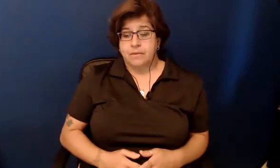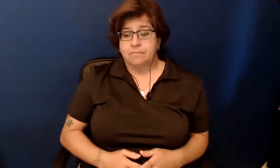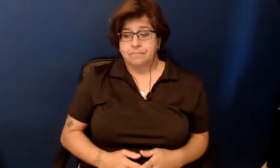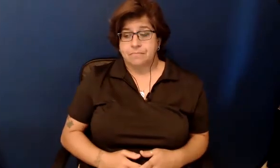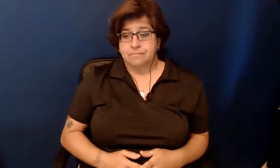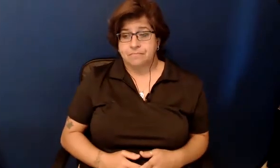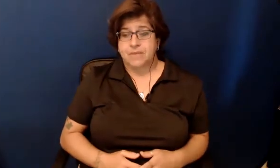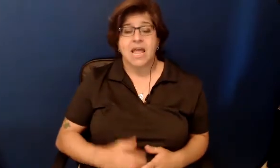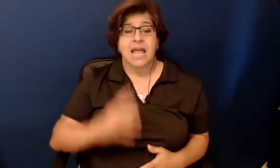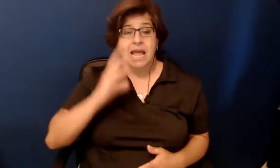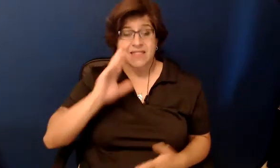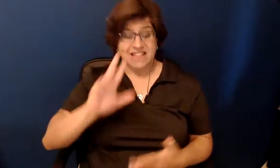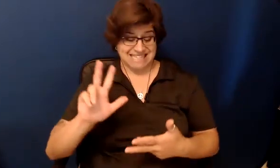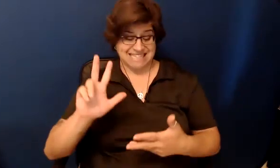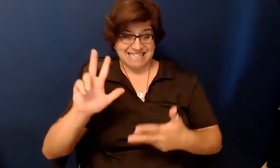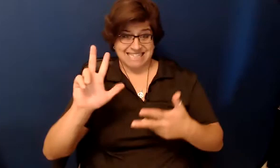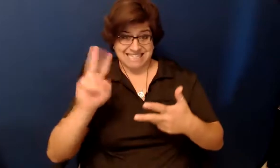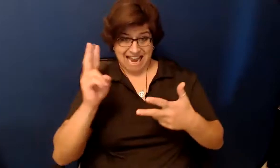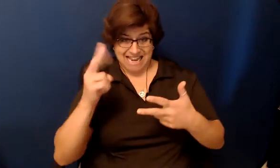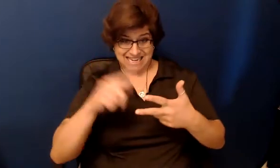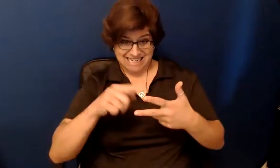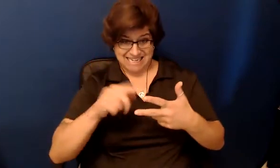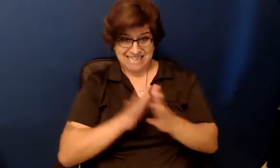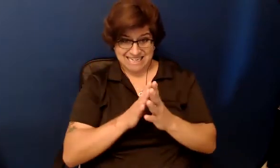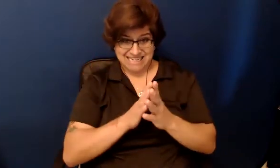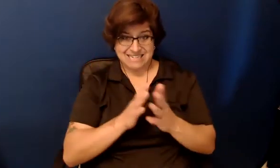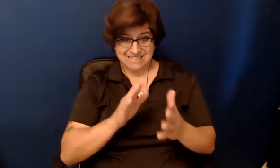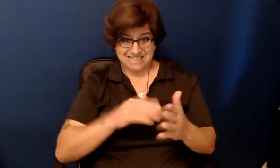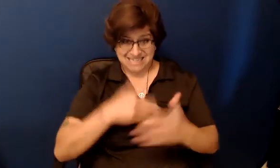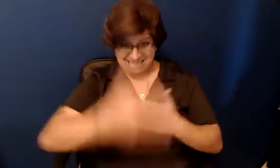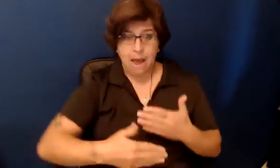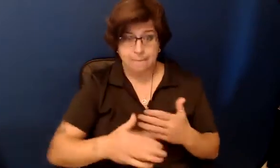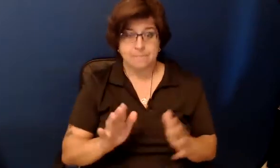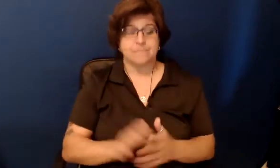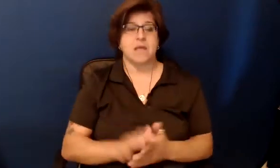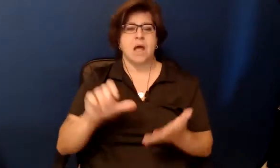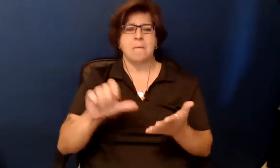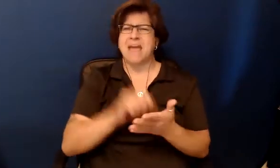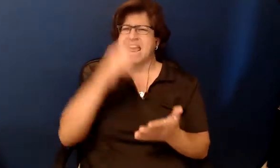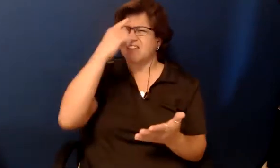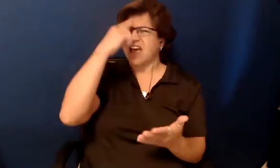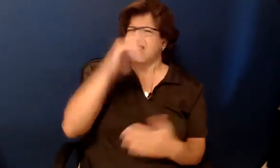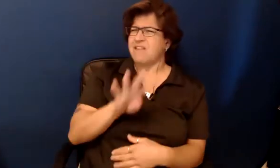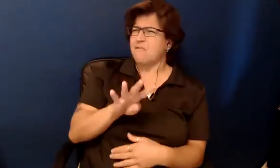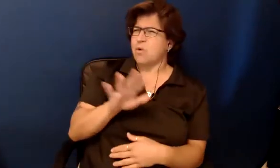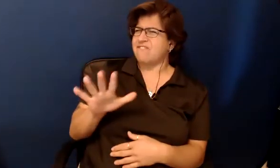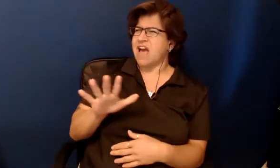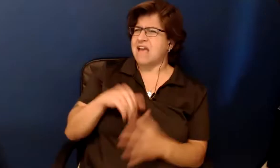find, going through that second step in that book and everything here, there's a page